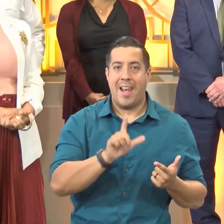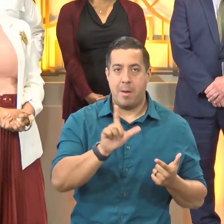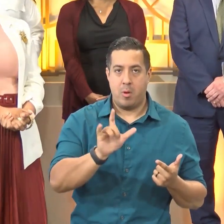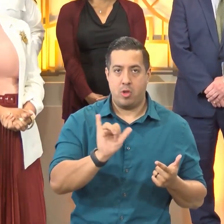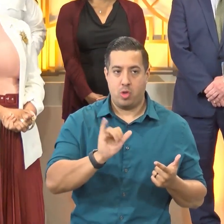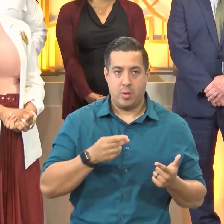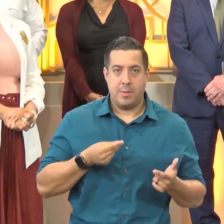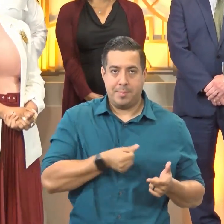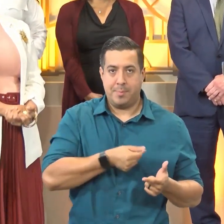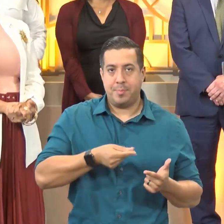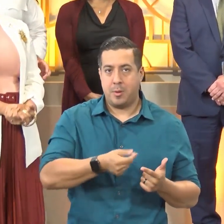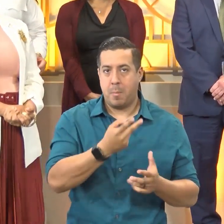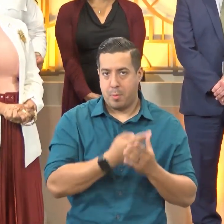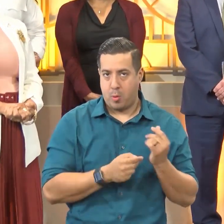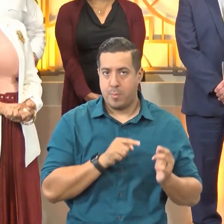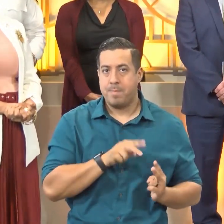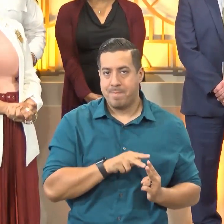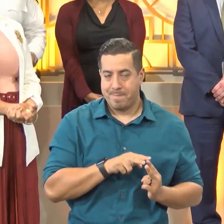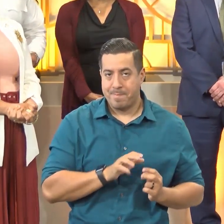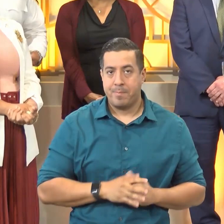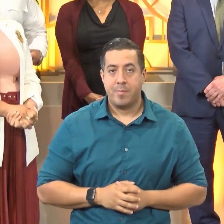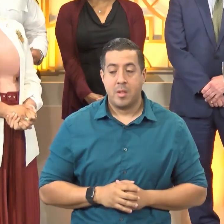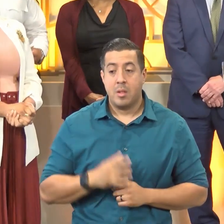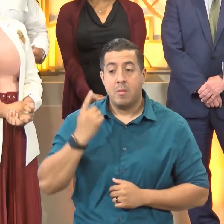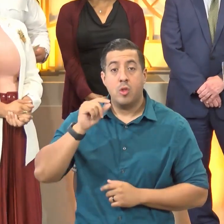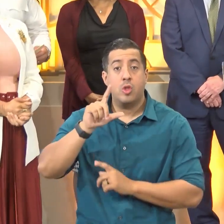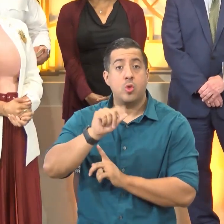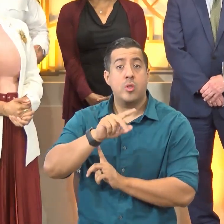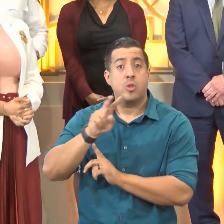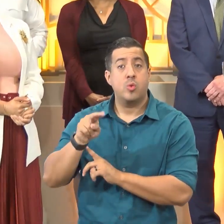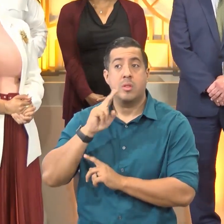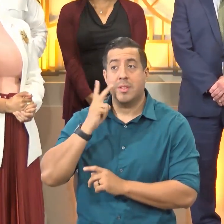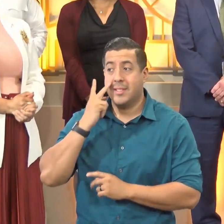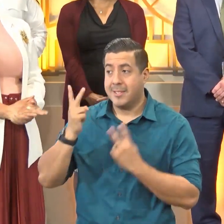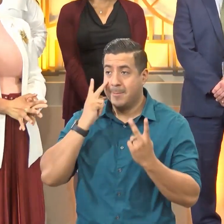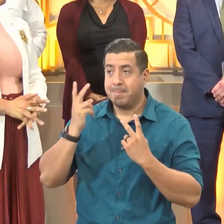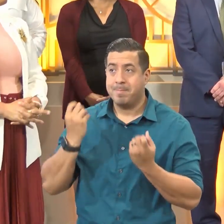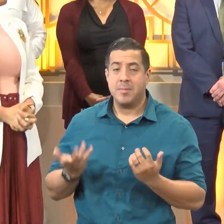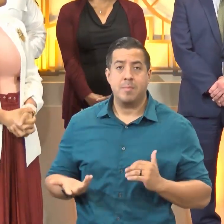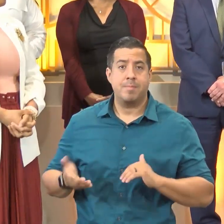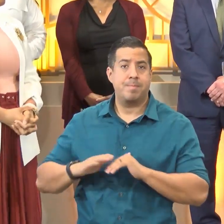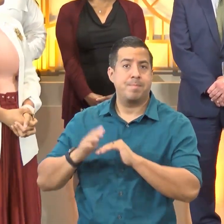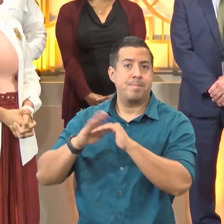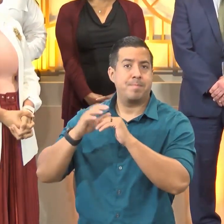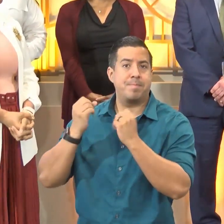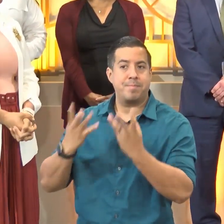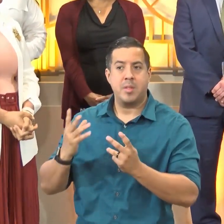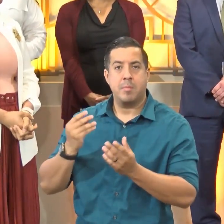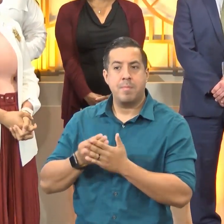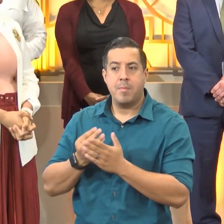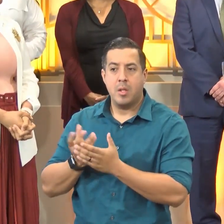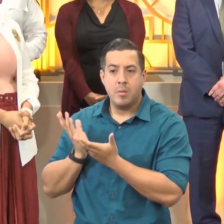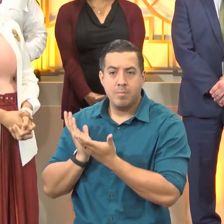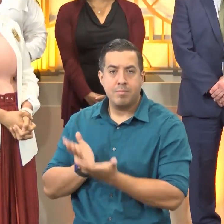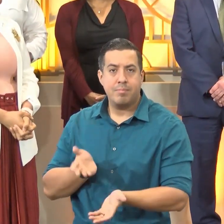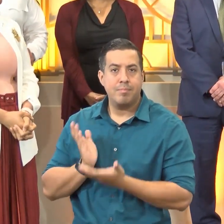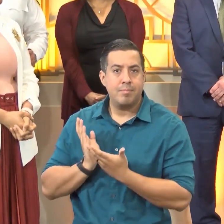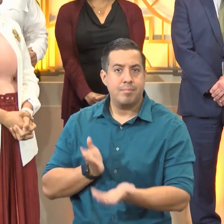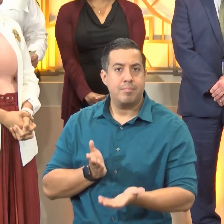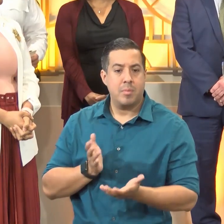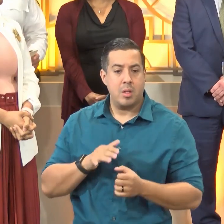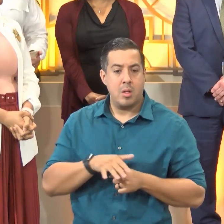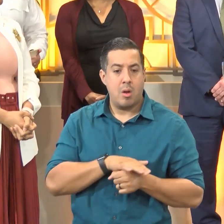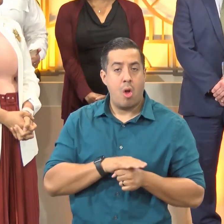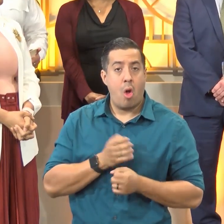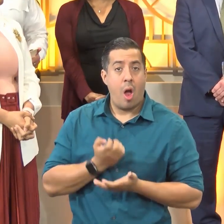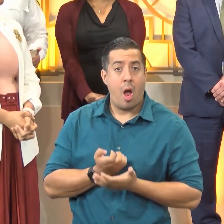well. Fiscal year 2022 experienced increases across many revenue streams as our local